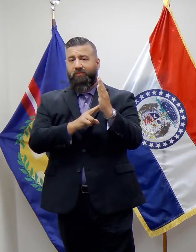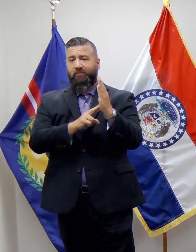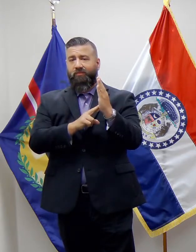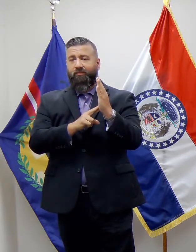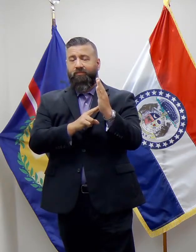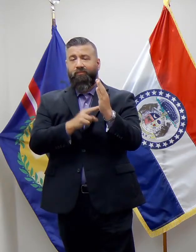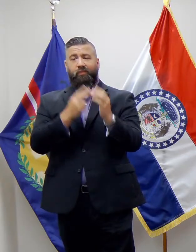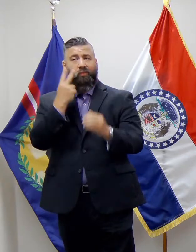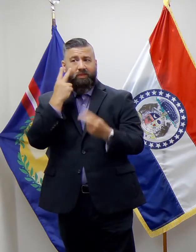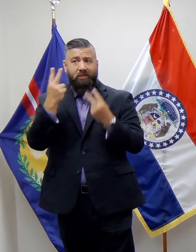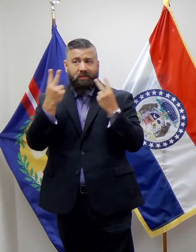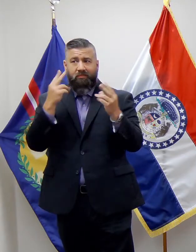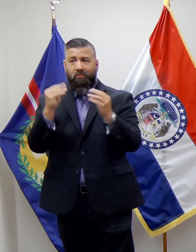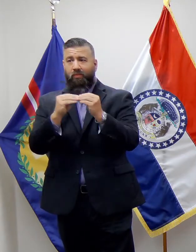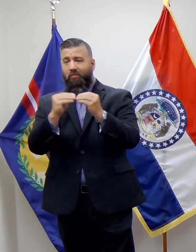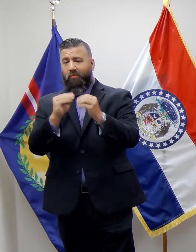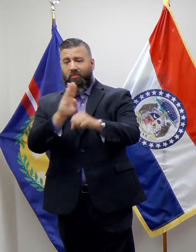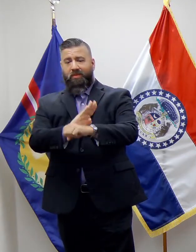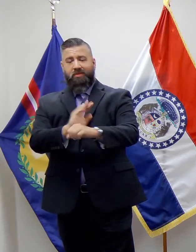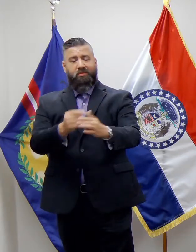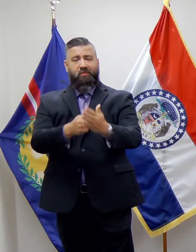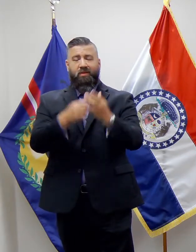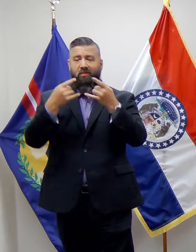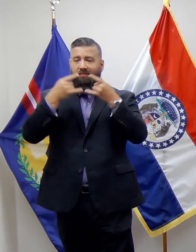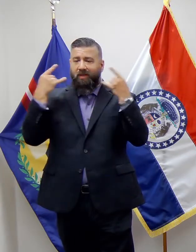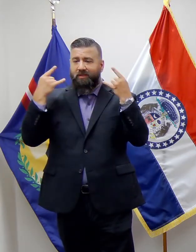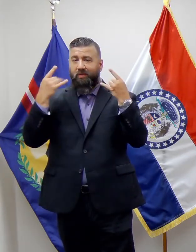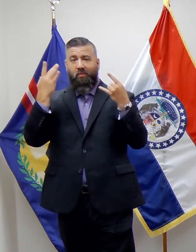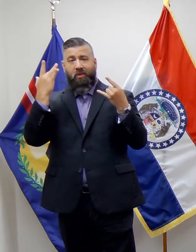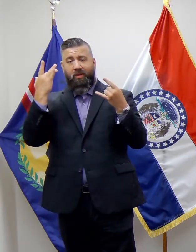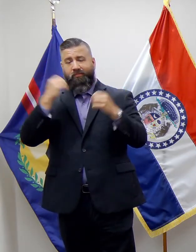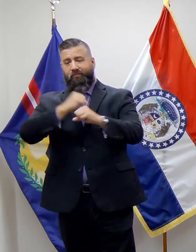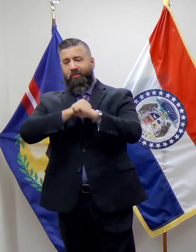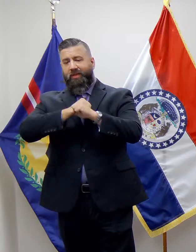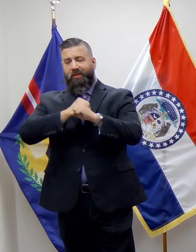businesses requiring them as well to protect employees and the public.